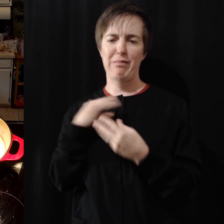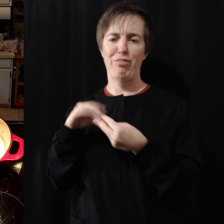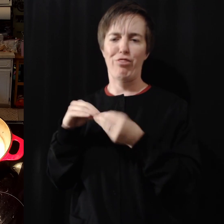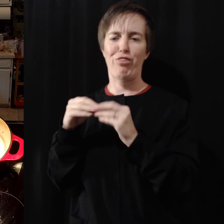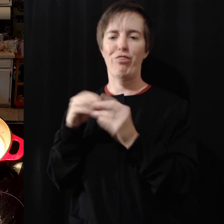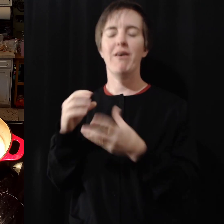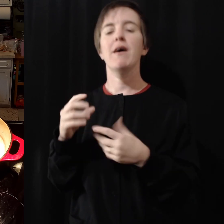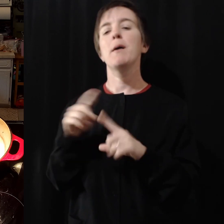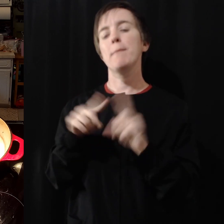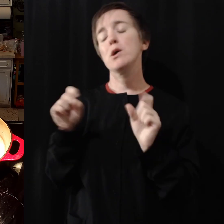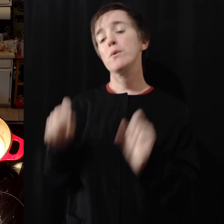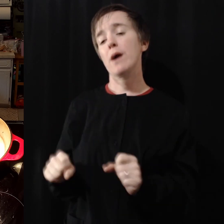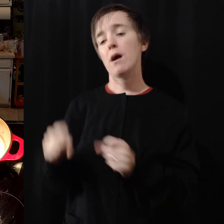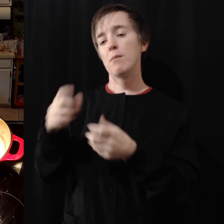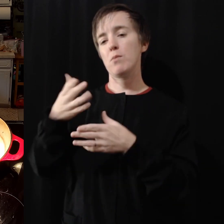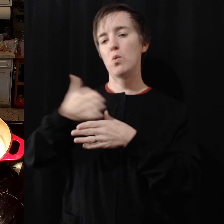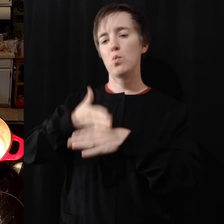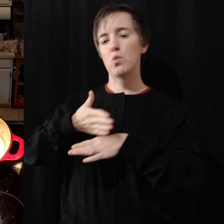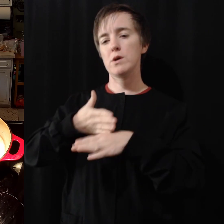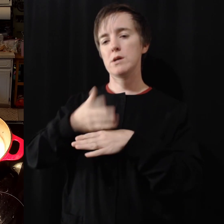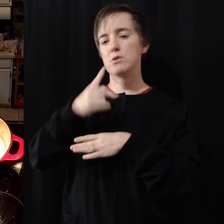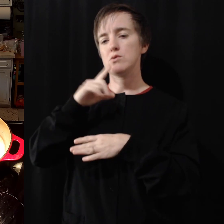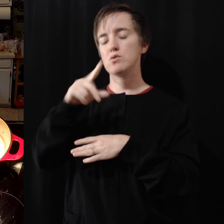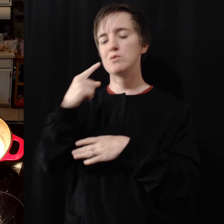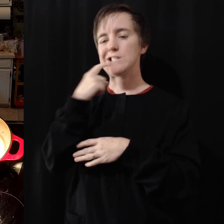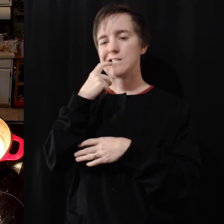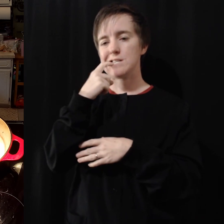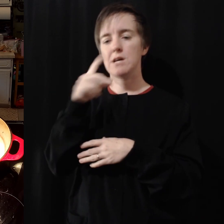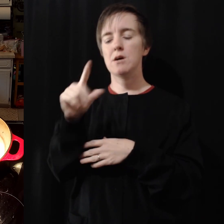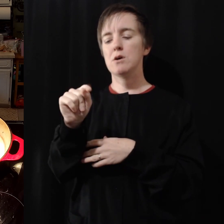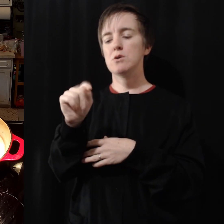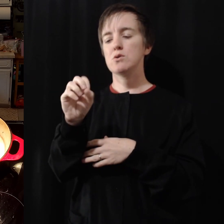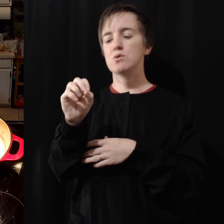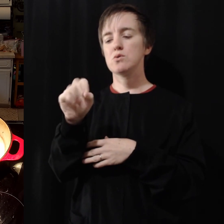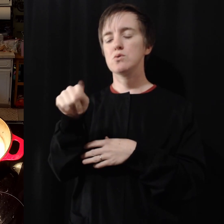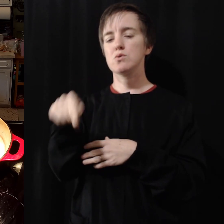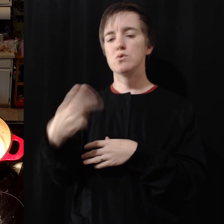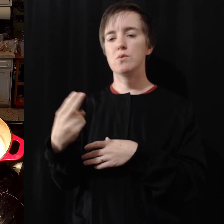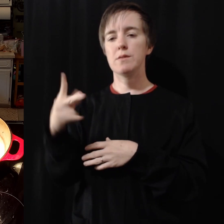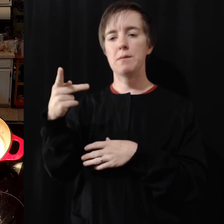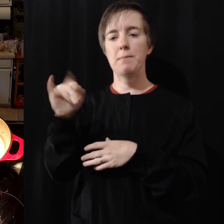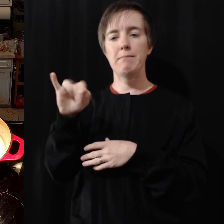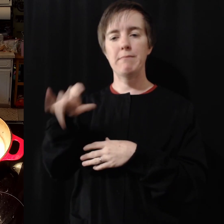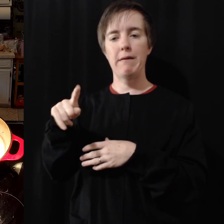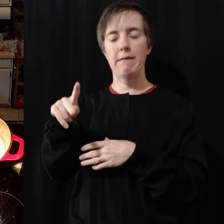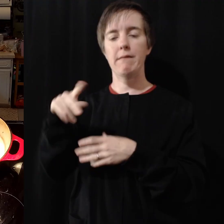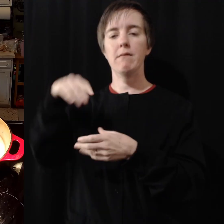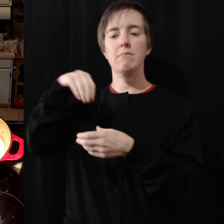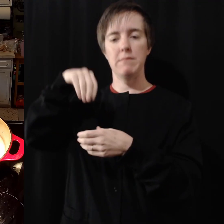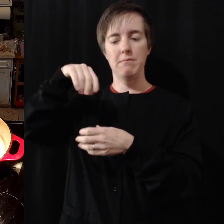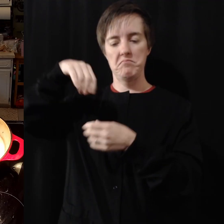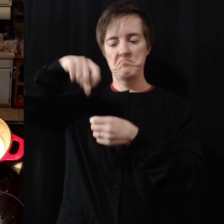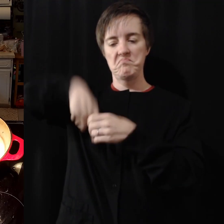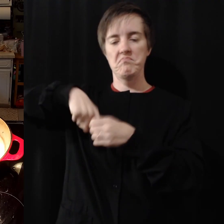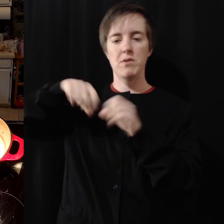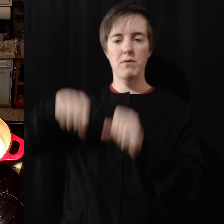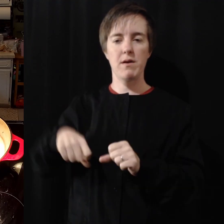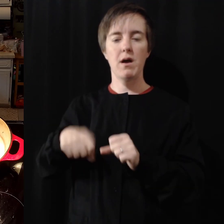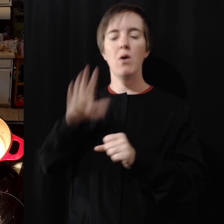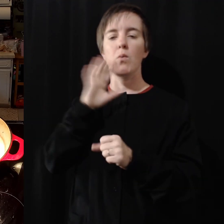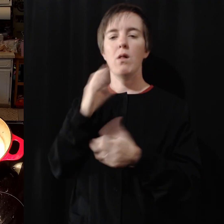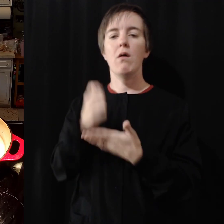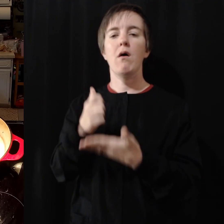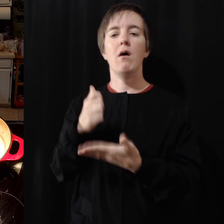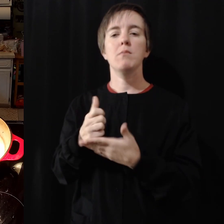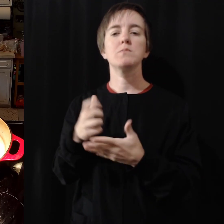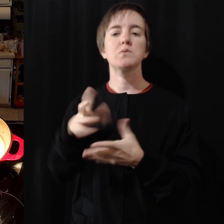can remedy that with putting a toothpick in your container. It'll help soak up some of that moisture. But this one is almost empty,